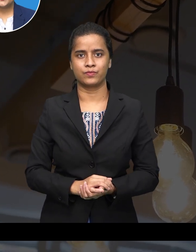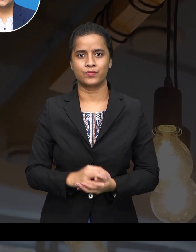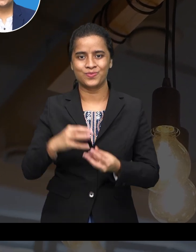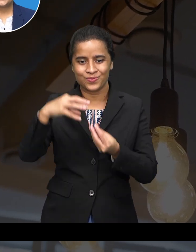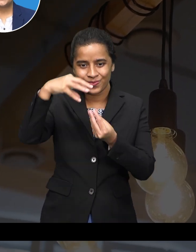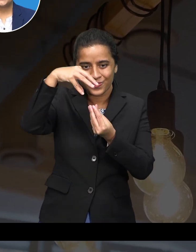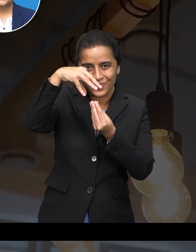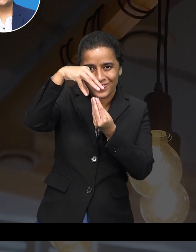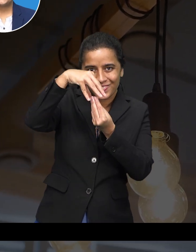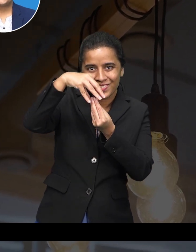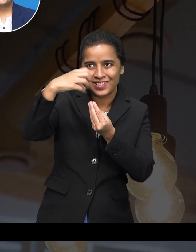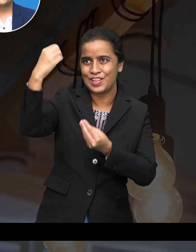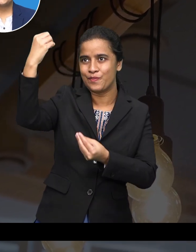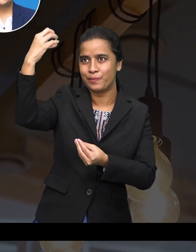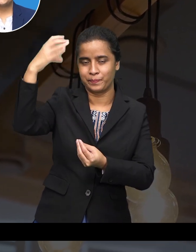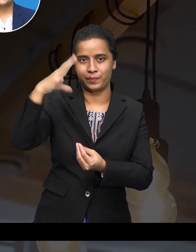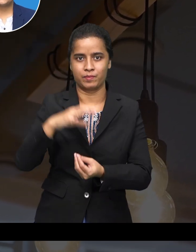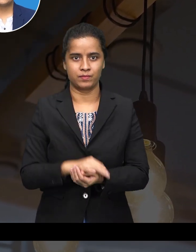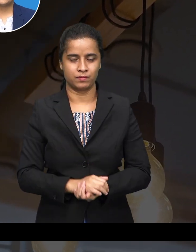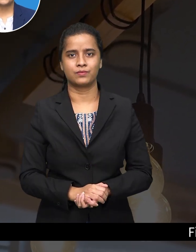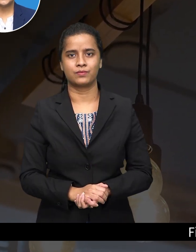Bulb,